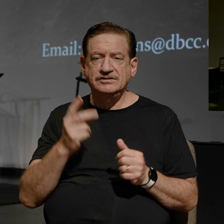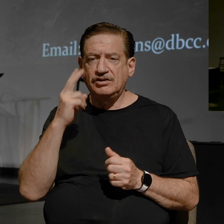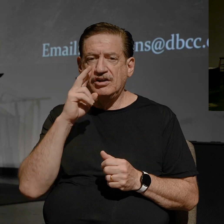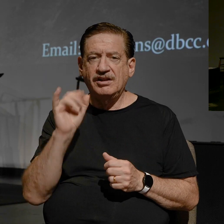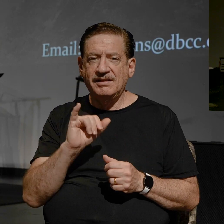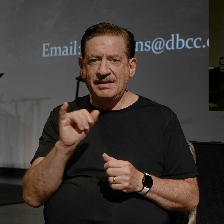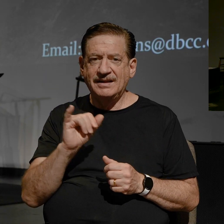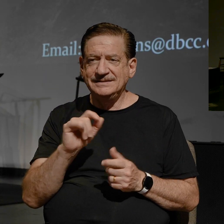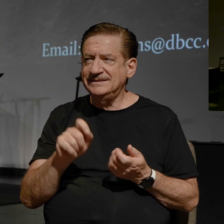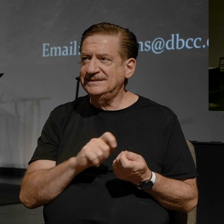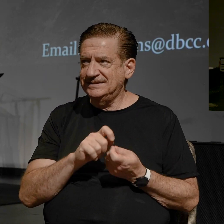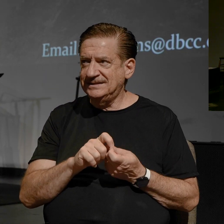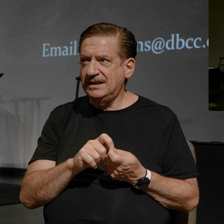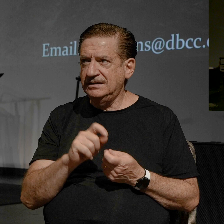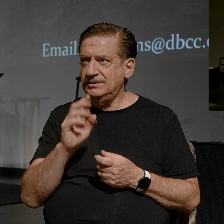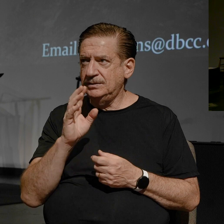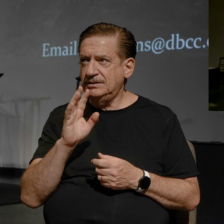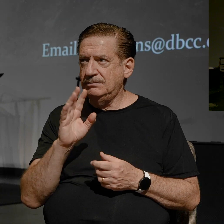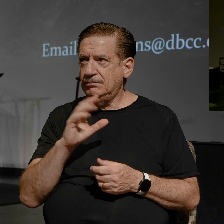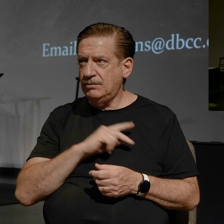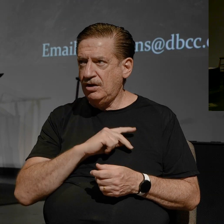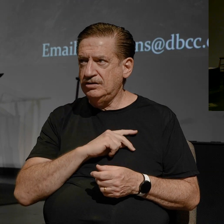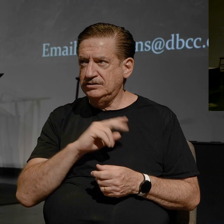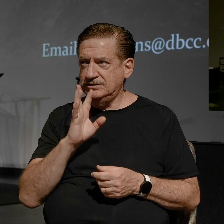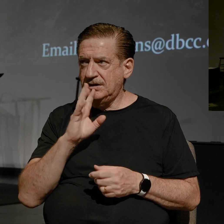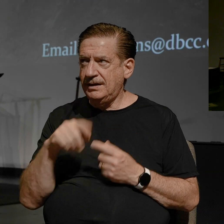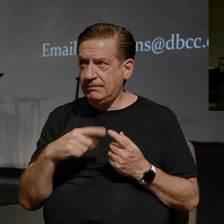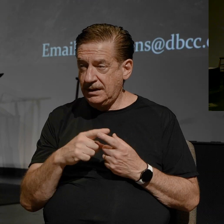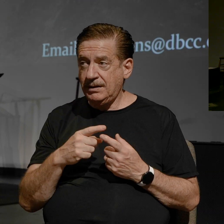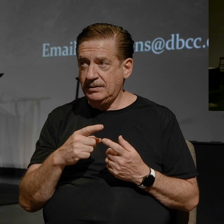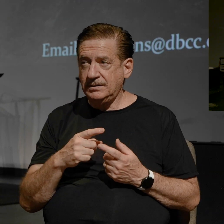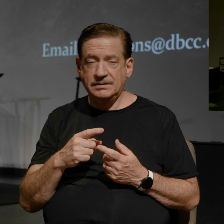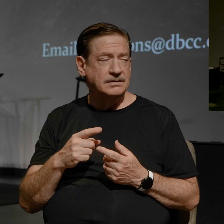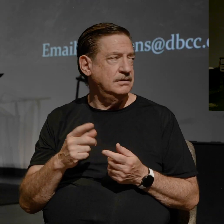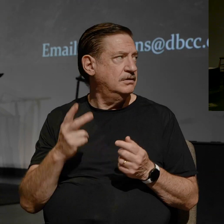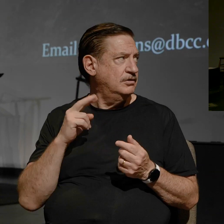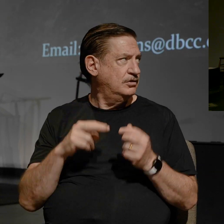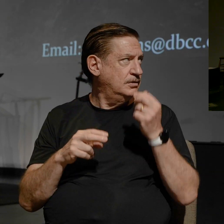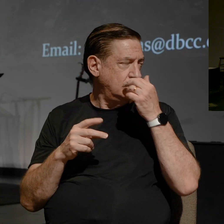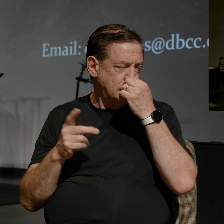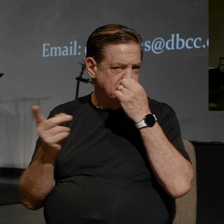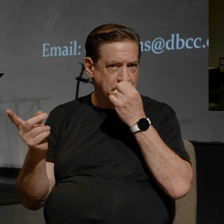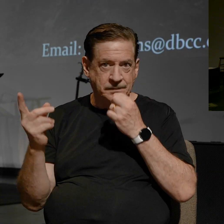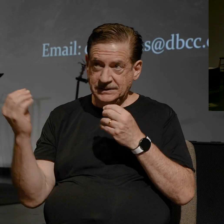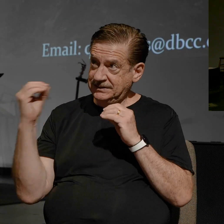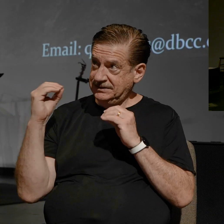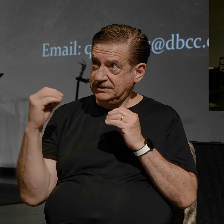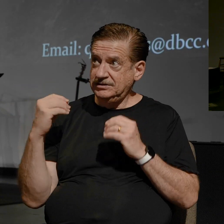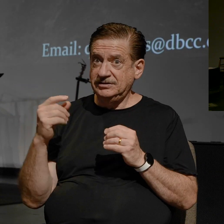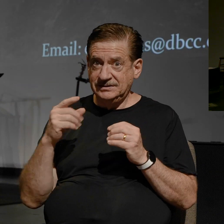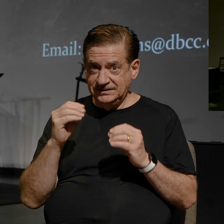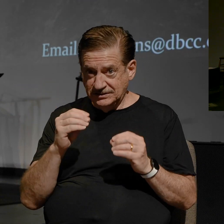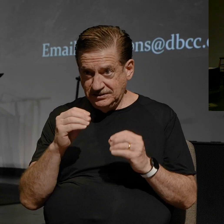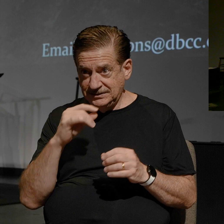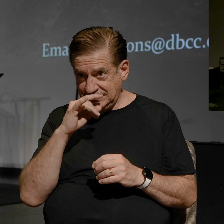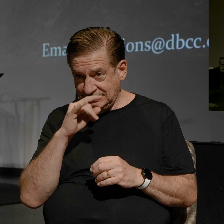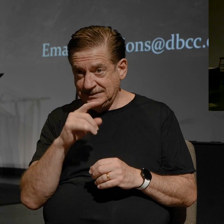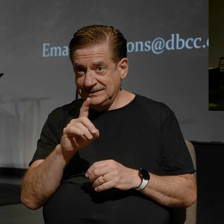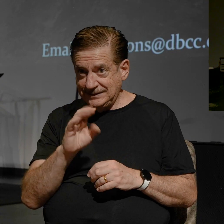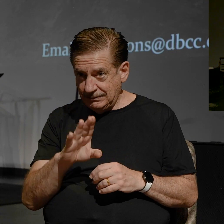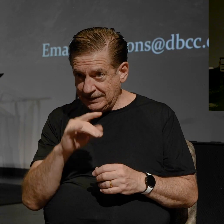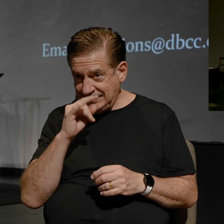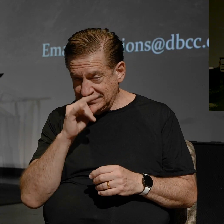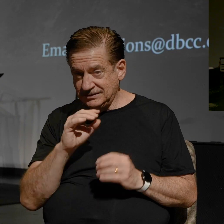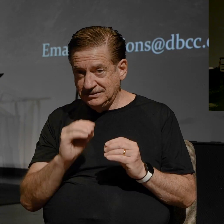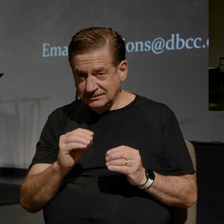like exactly what Paul is talking about. This is fantastic. Oh, look at, you've been teaching in DB Kids since DB Kids